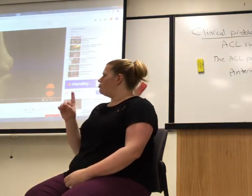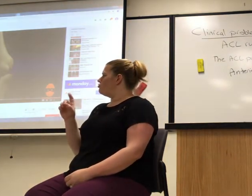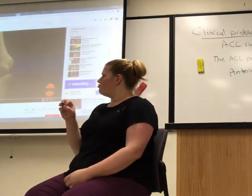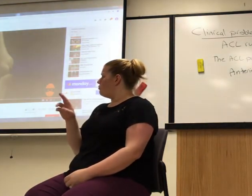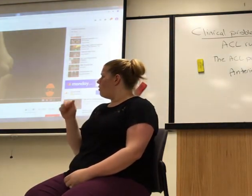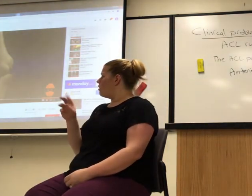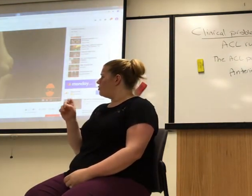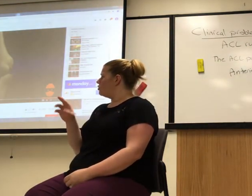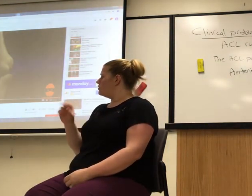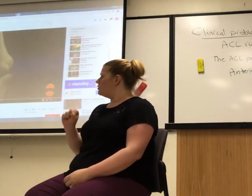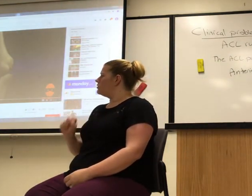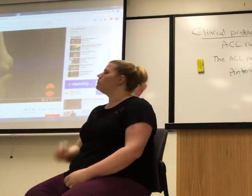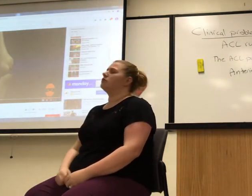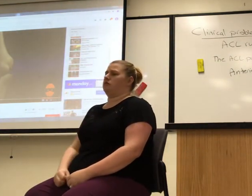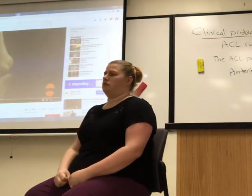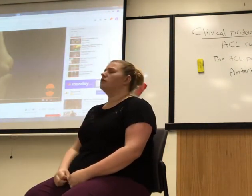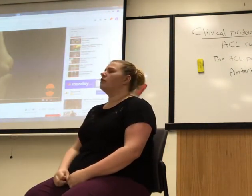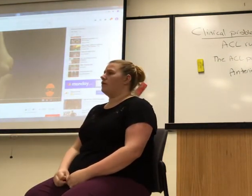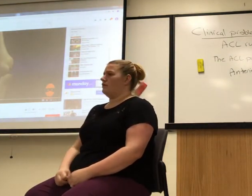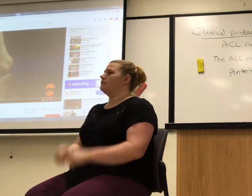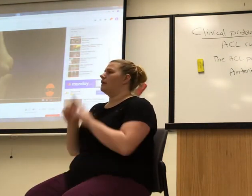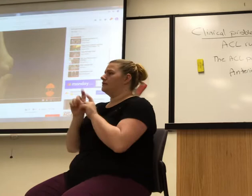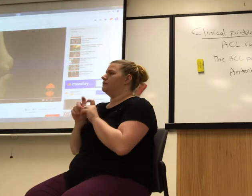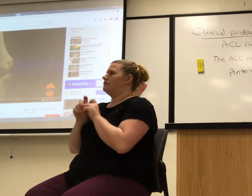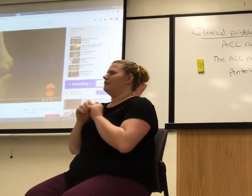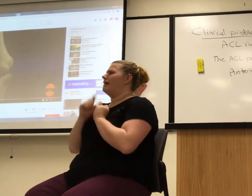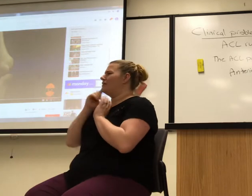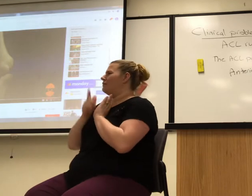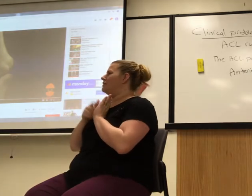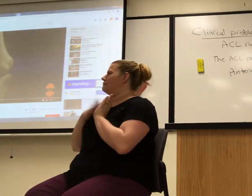And I noticed my page number was kind of out of date.